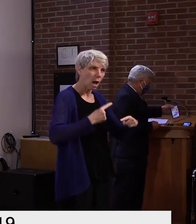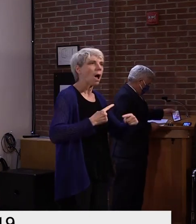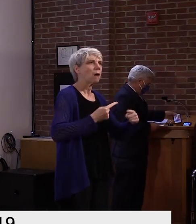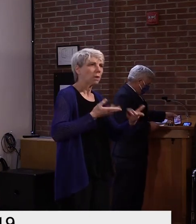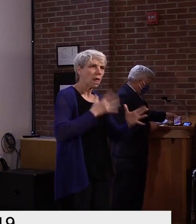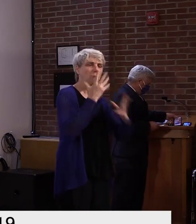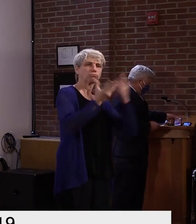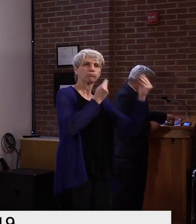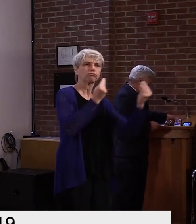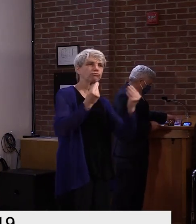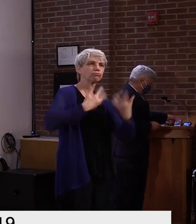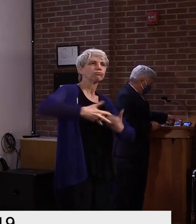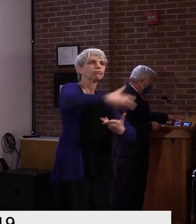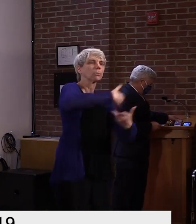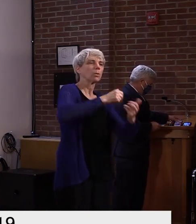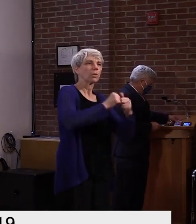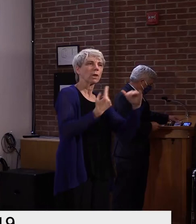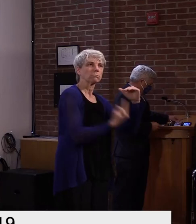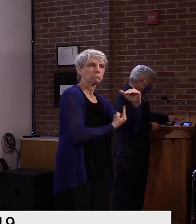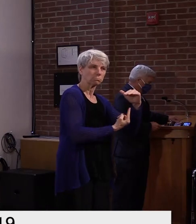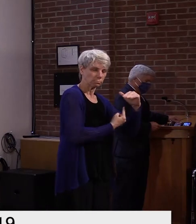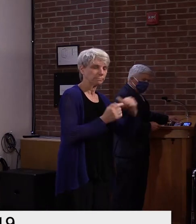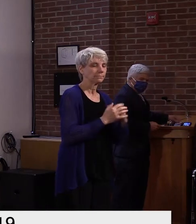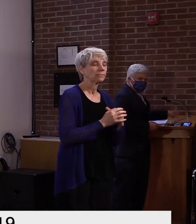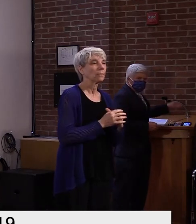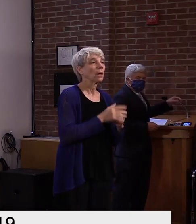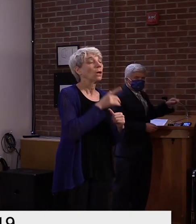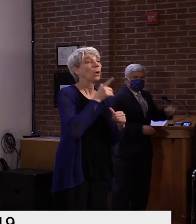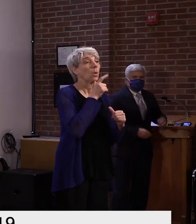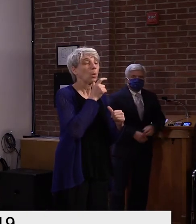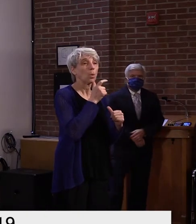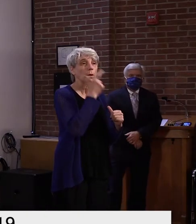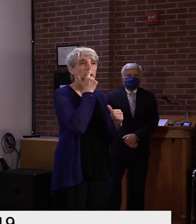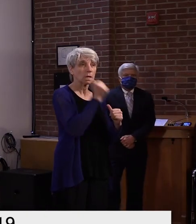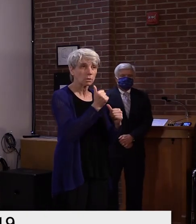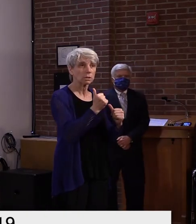please feel free to follow along by finding our presentation at